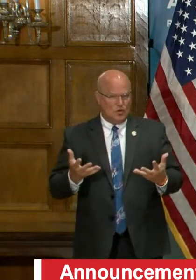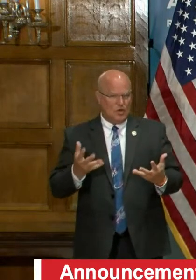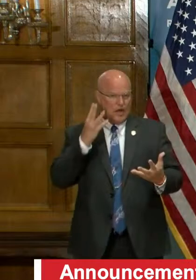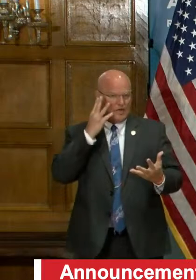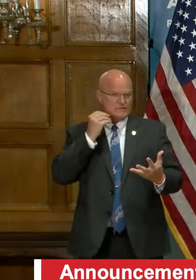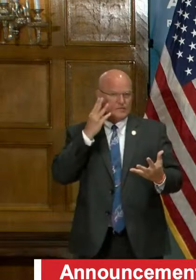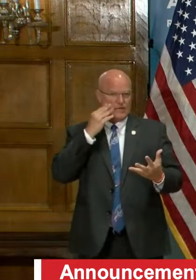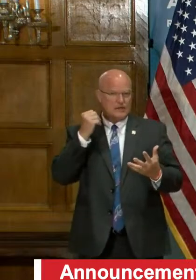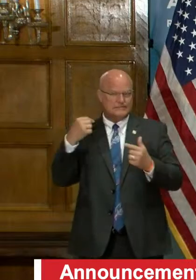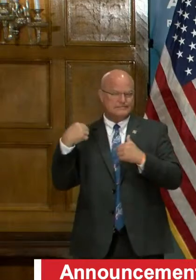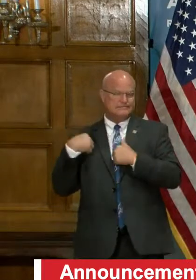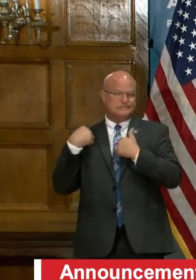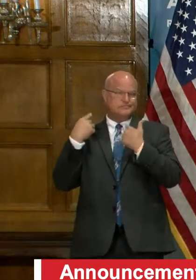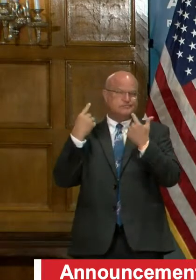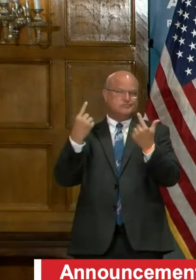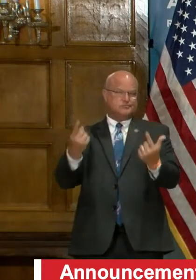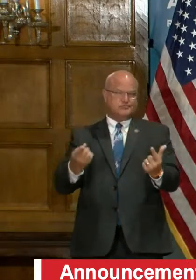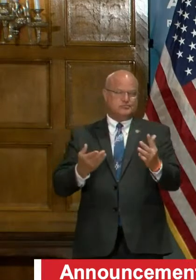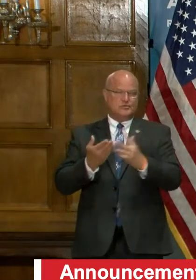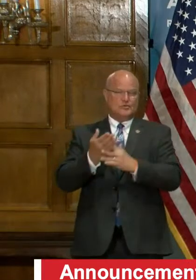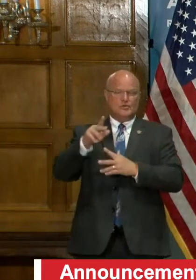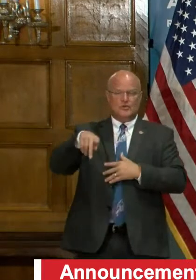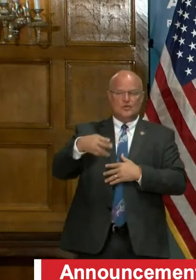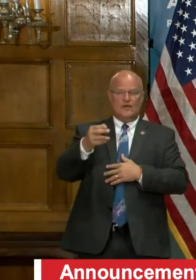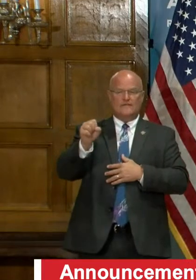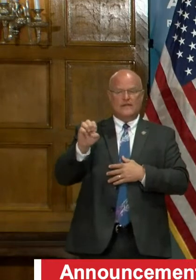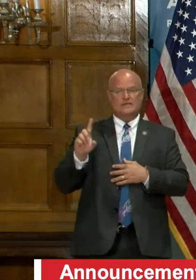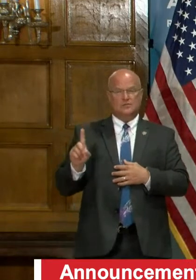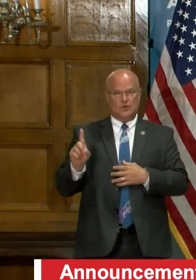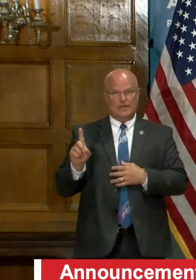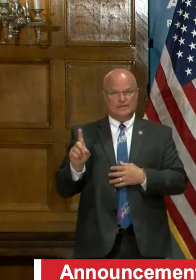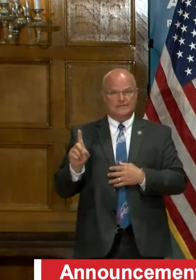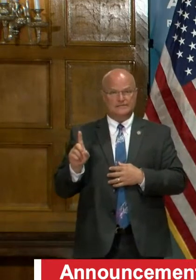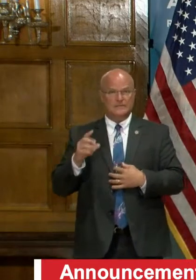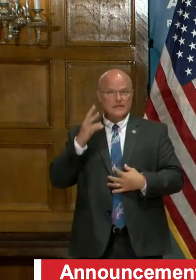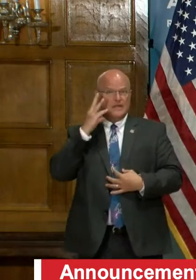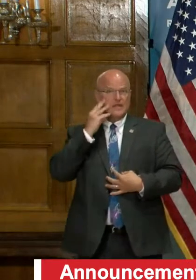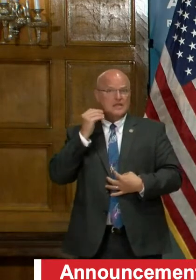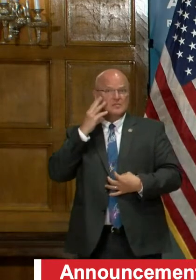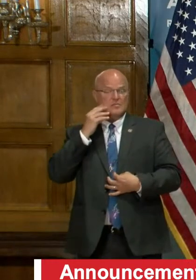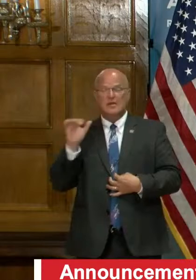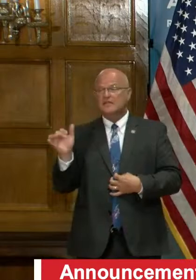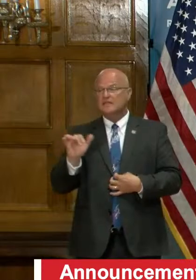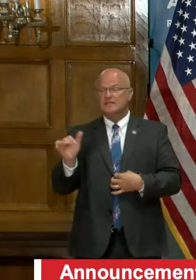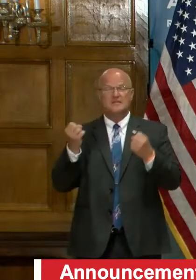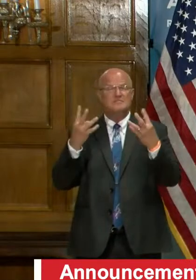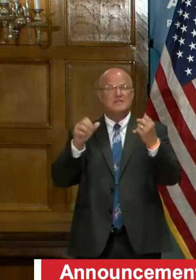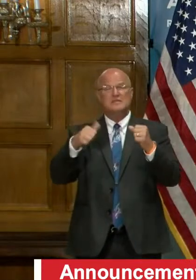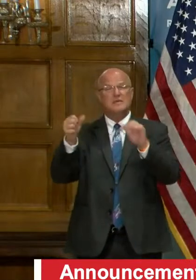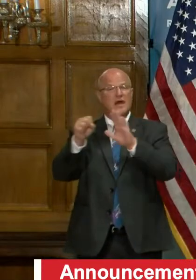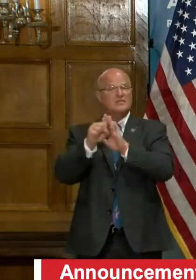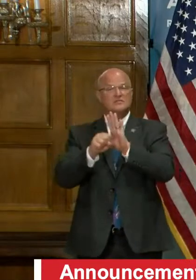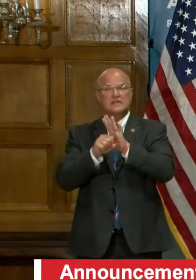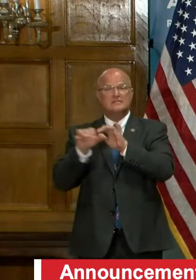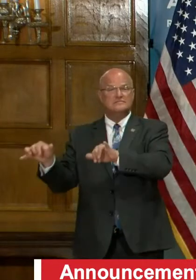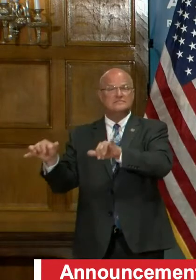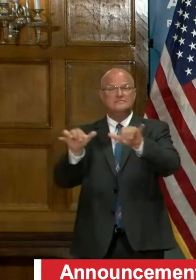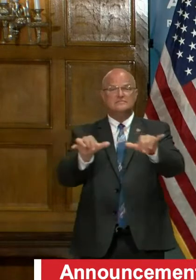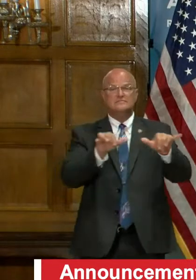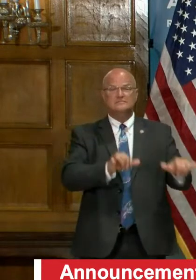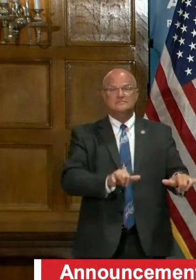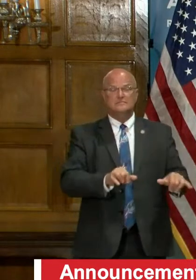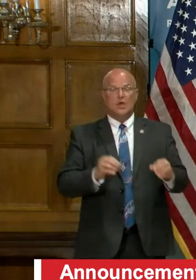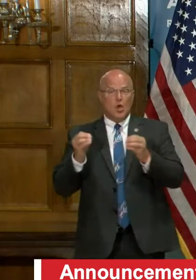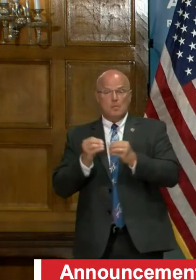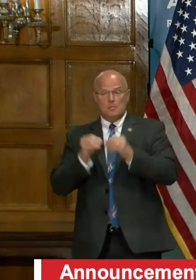experience based upon this opening up through Phase 1? And the experience is the same as in many other states. There's been